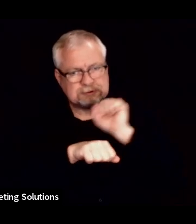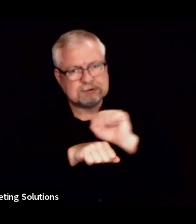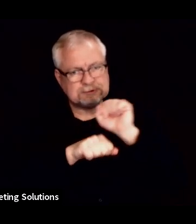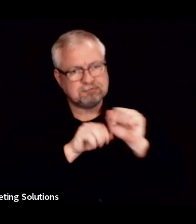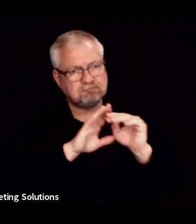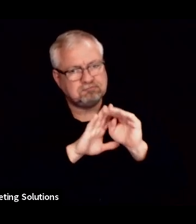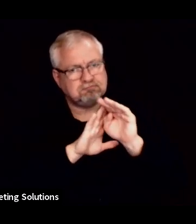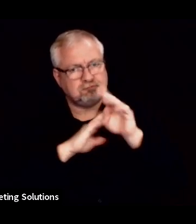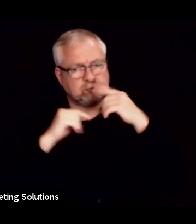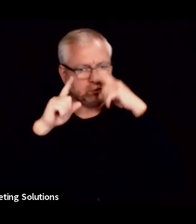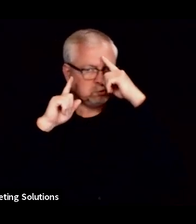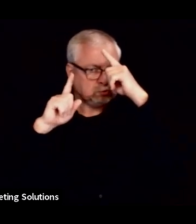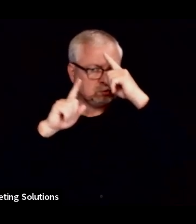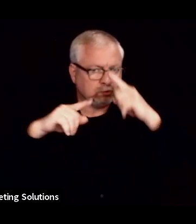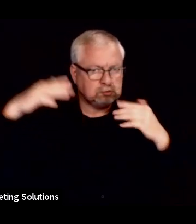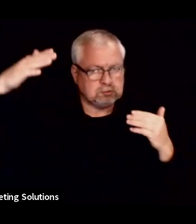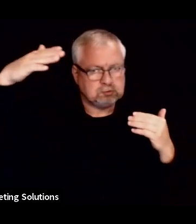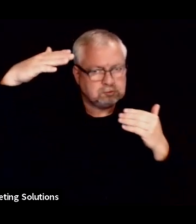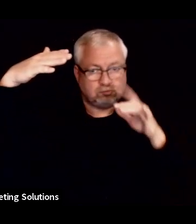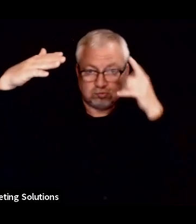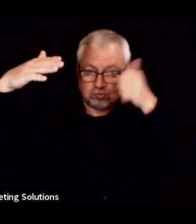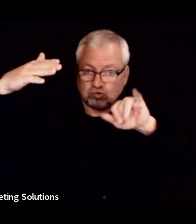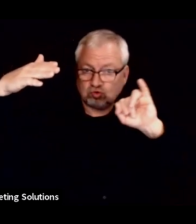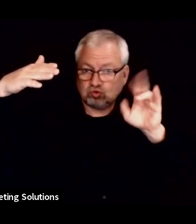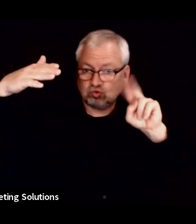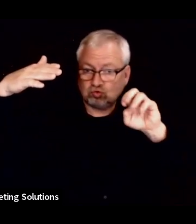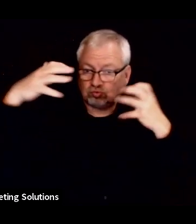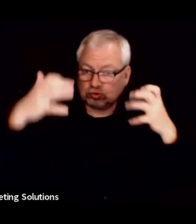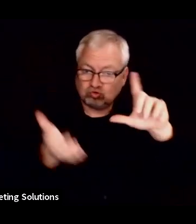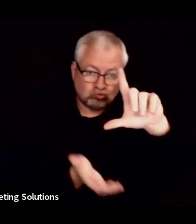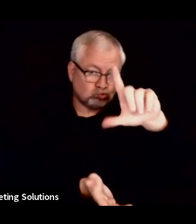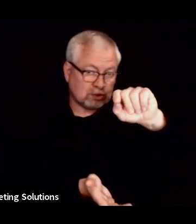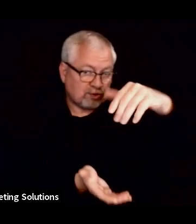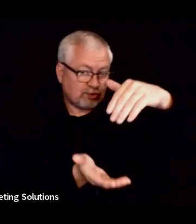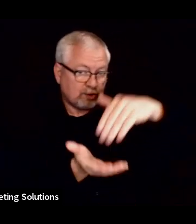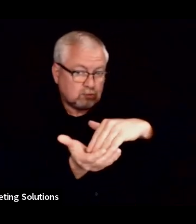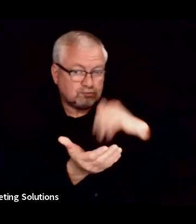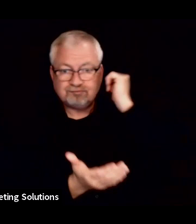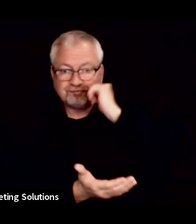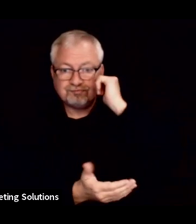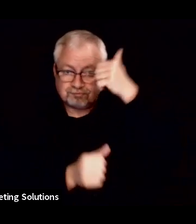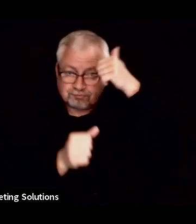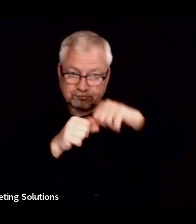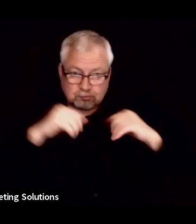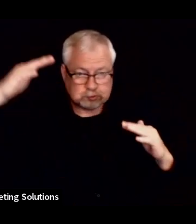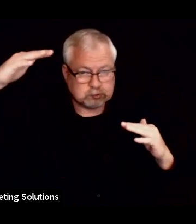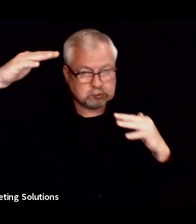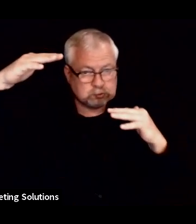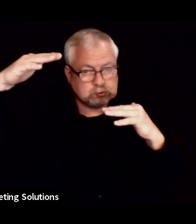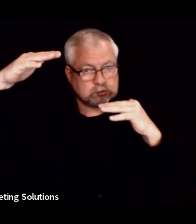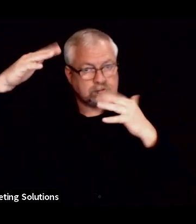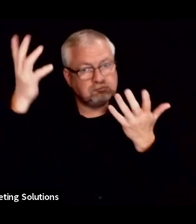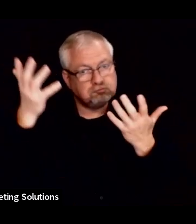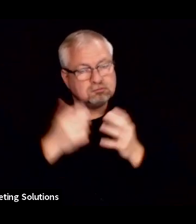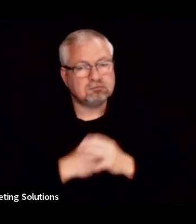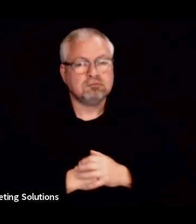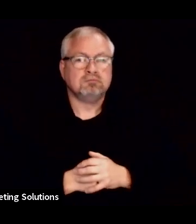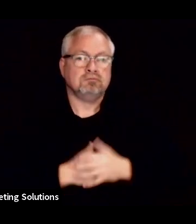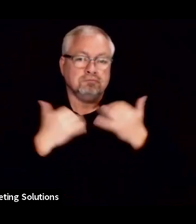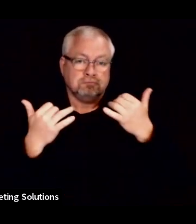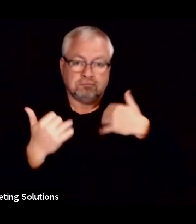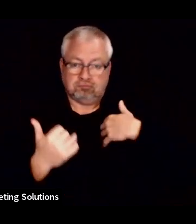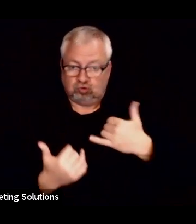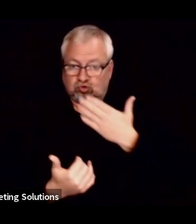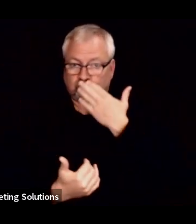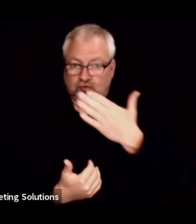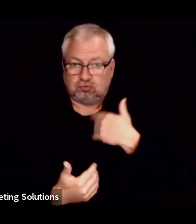testing more available, which is so key to our goal. I'll mention also that we're making good progress on keeping up with